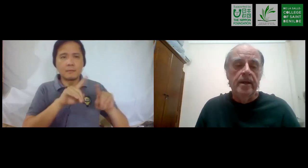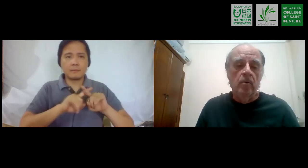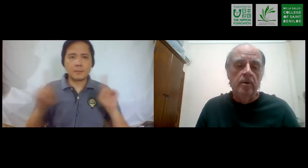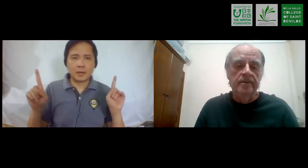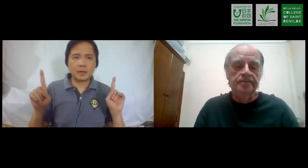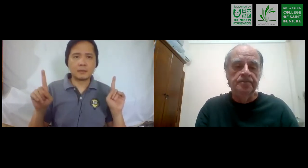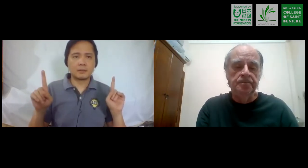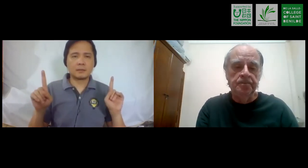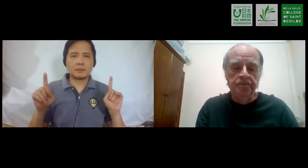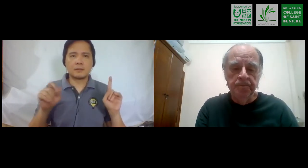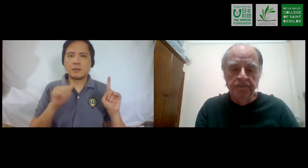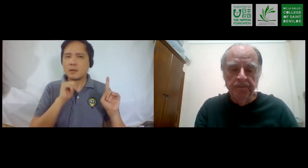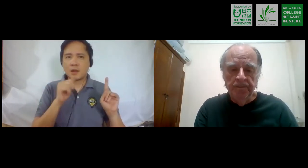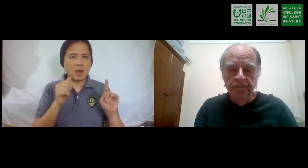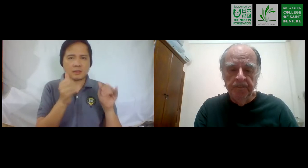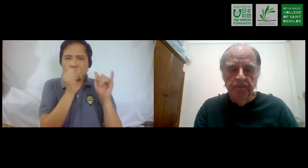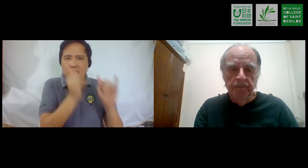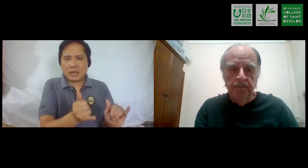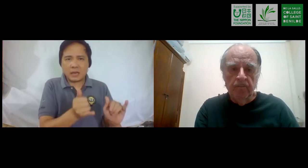quite in that order.